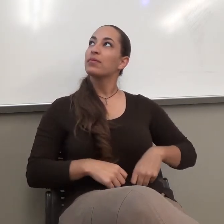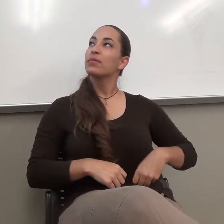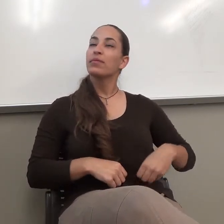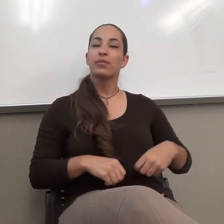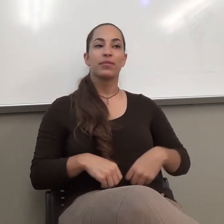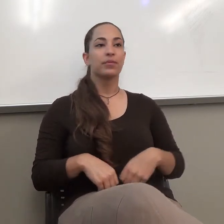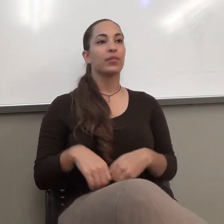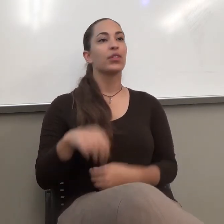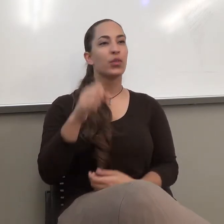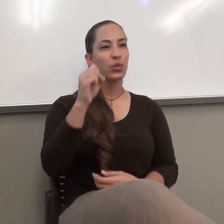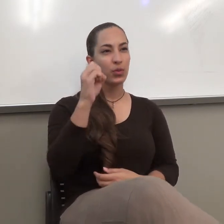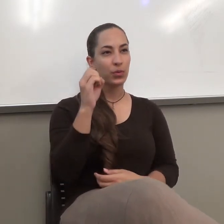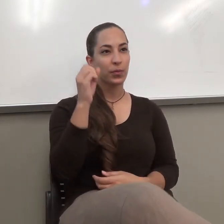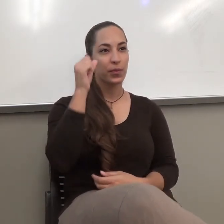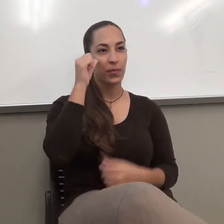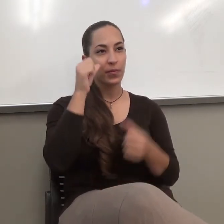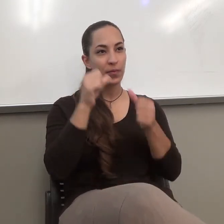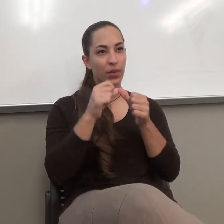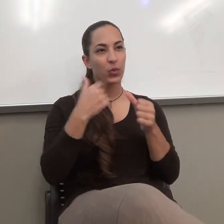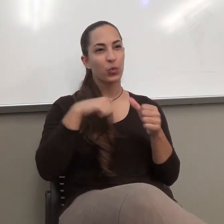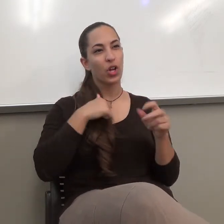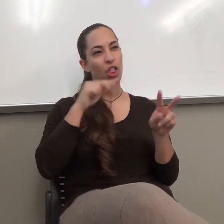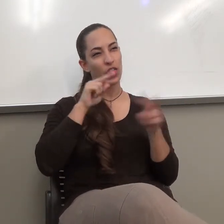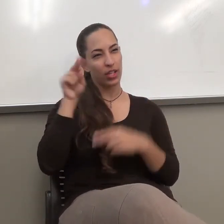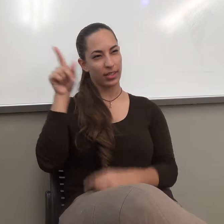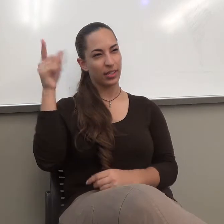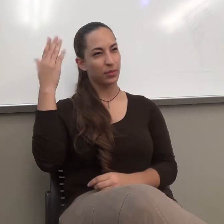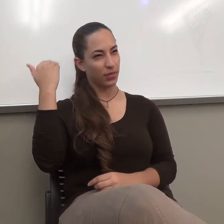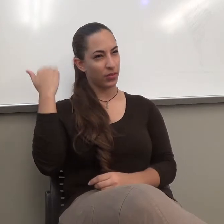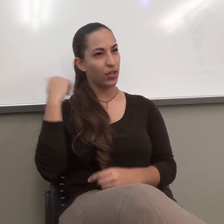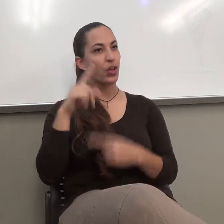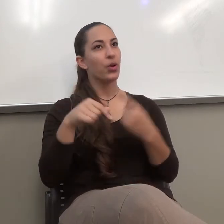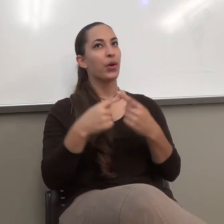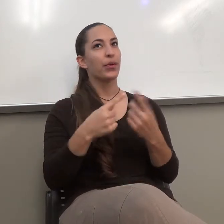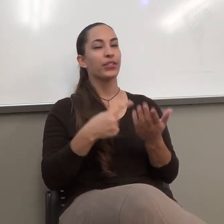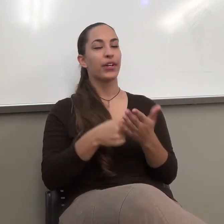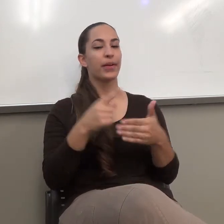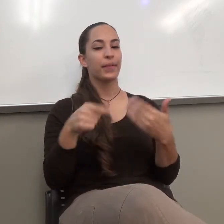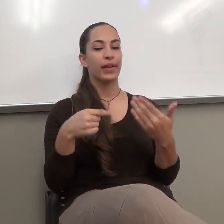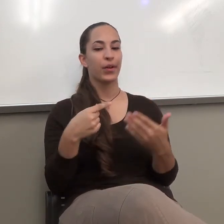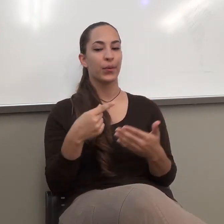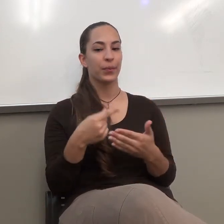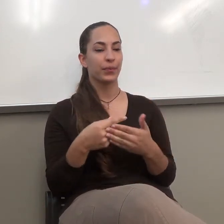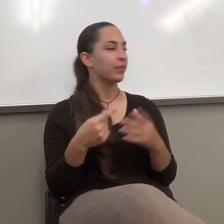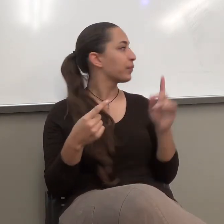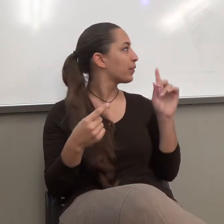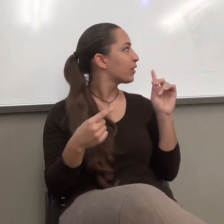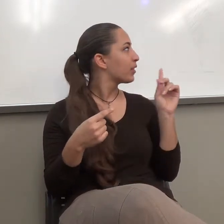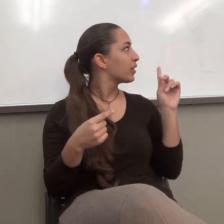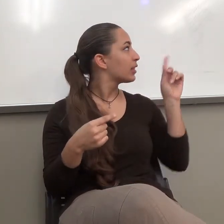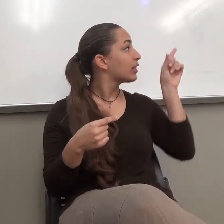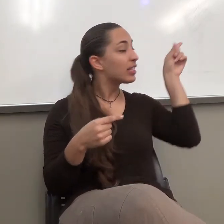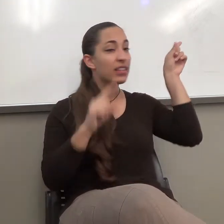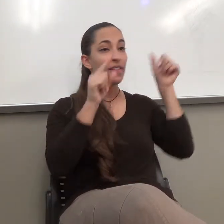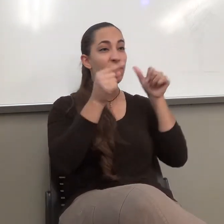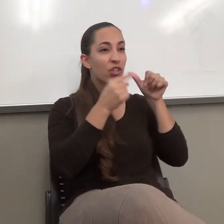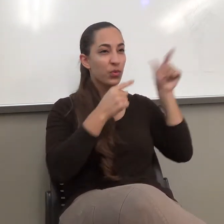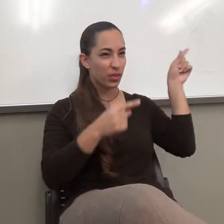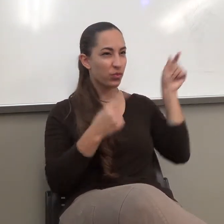looked at this the other day when we were talking about this, right? And we